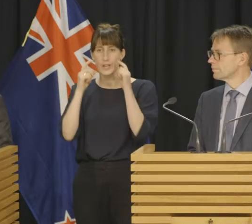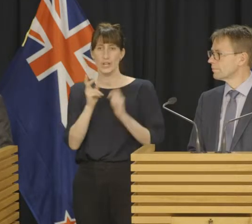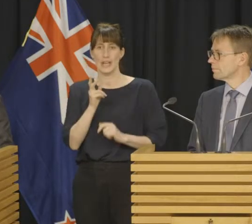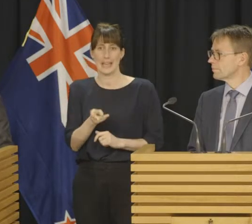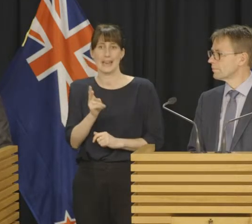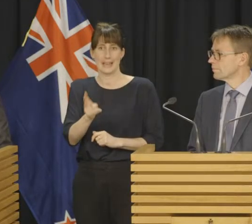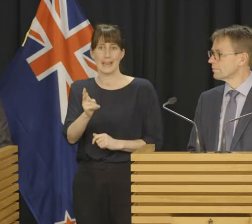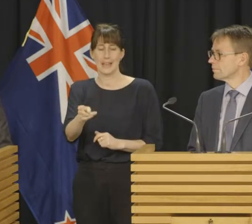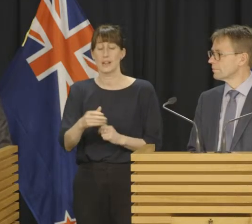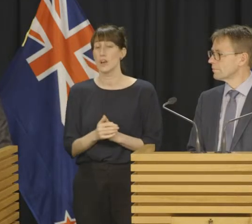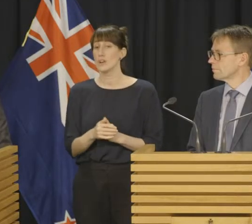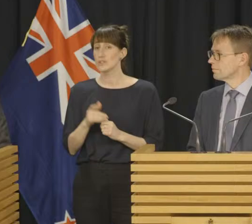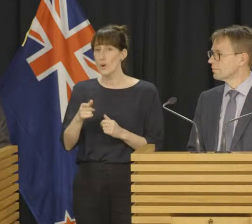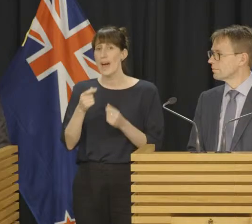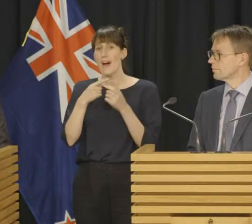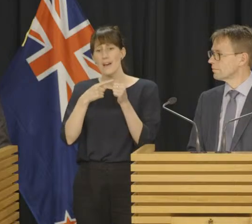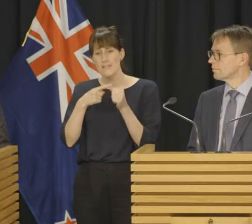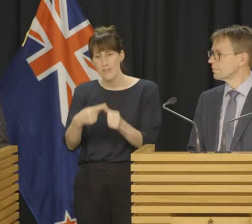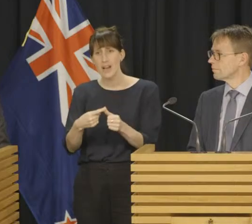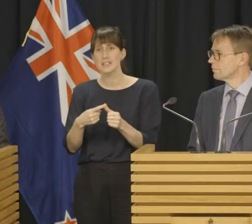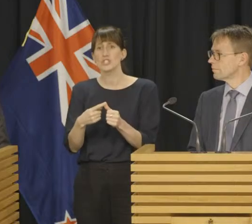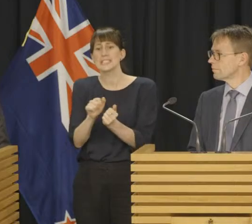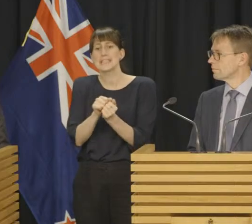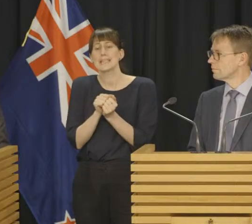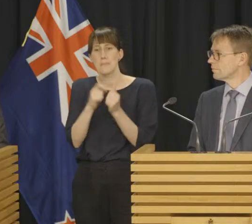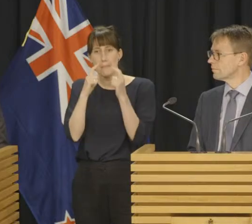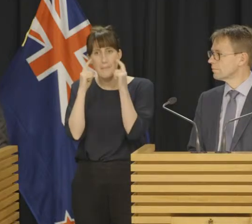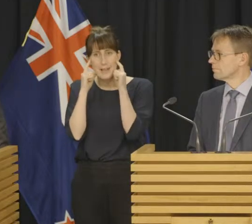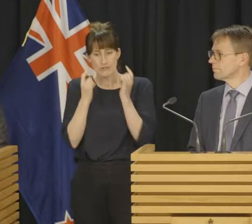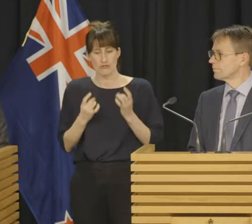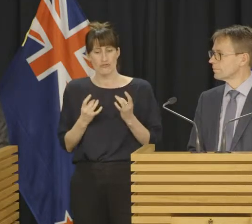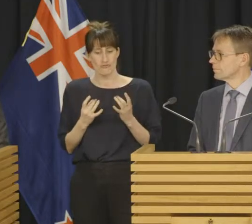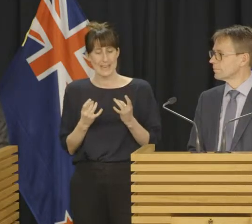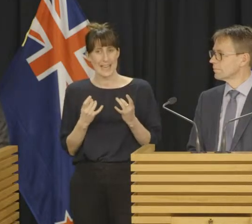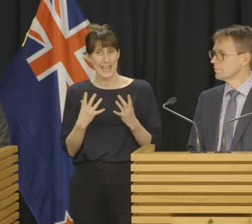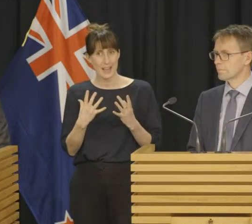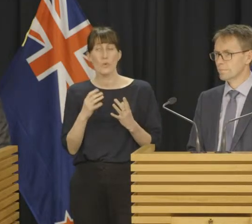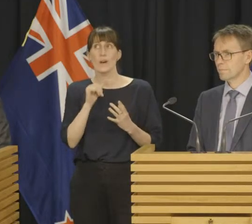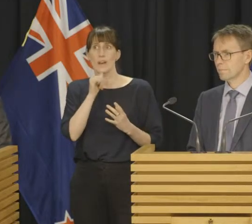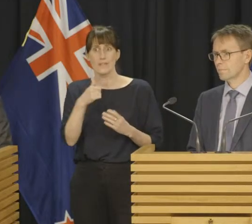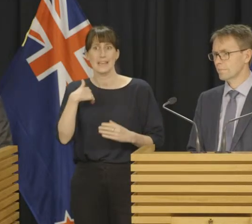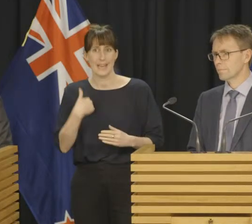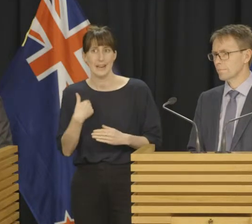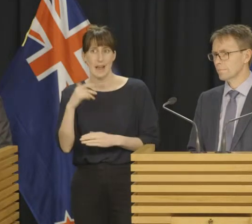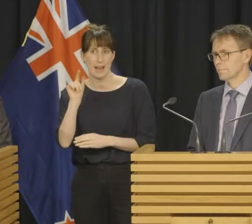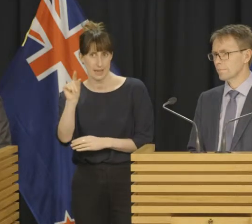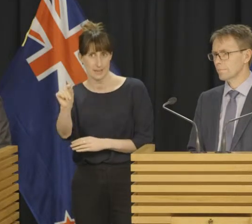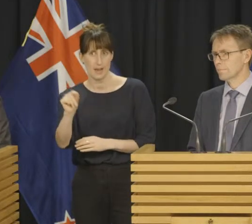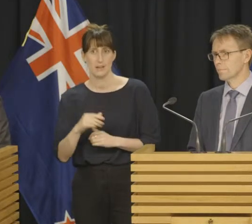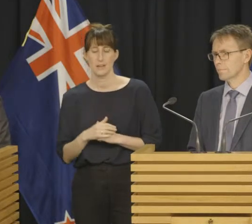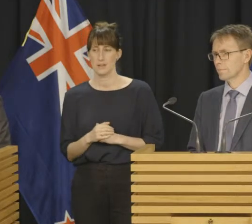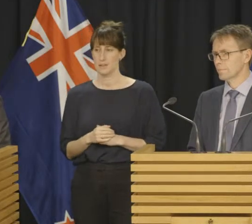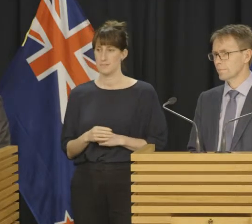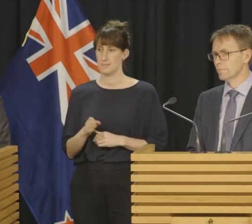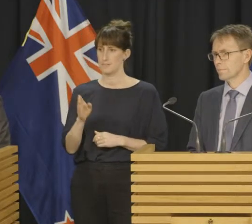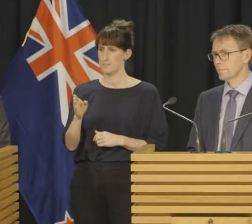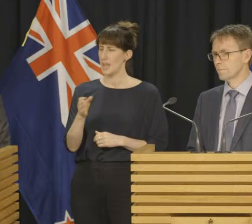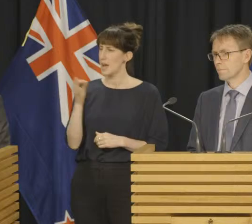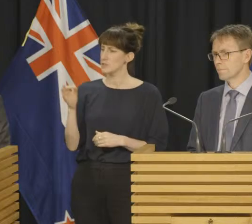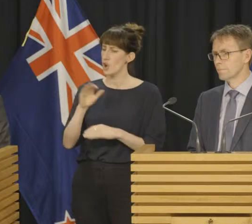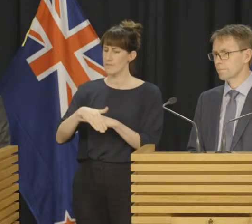kit. And people, you know, doing it now means that people will have time to do that. And just on a COVID card, is it actually a